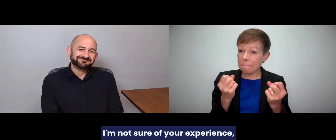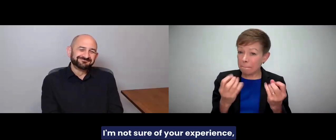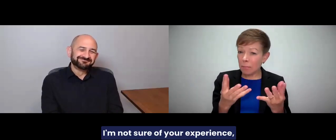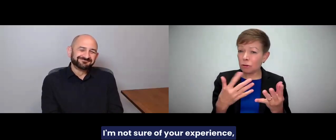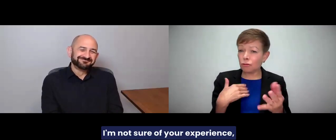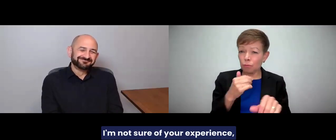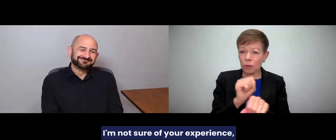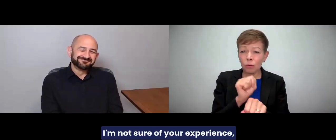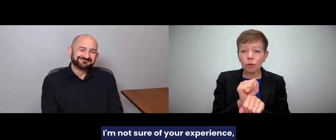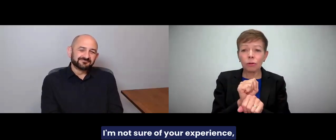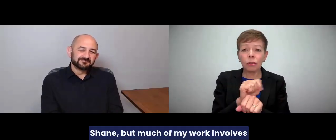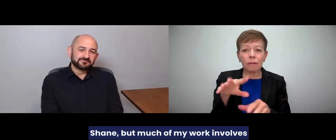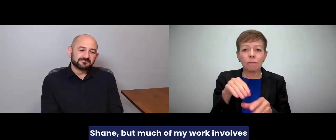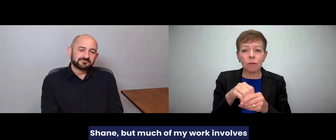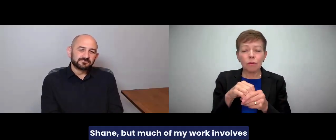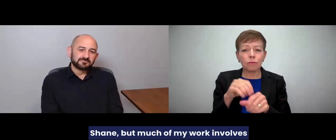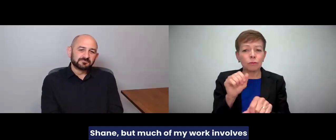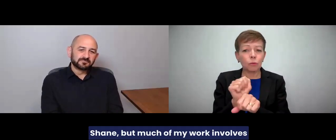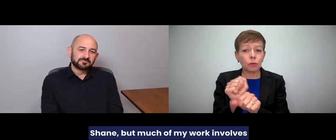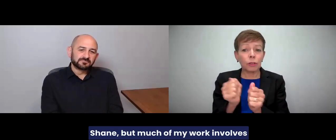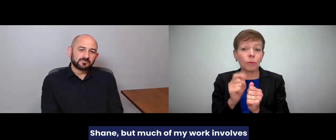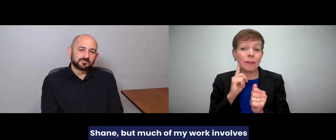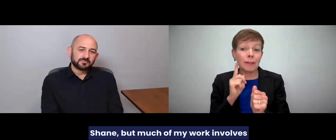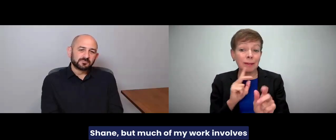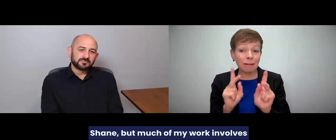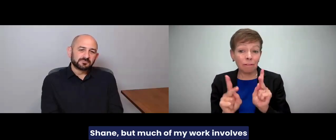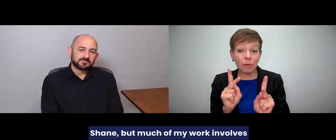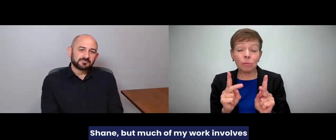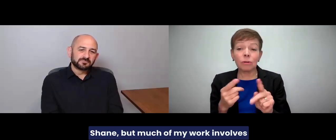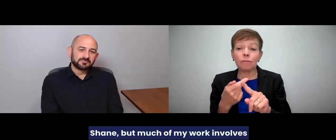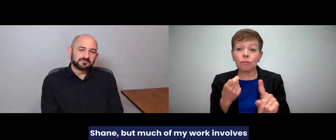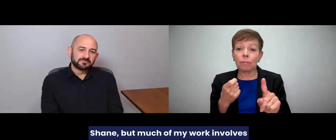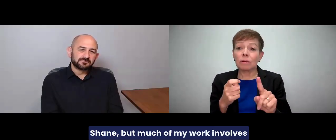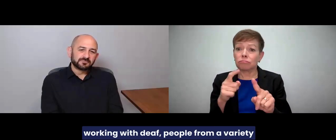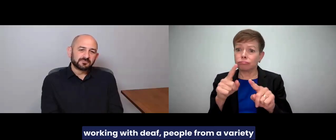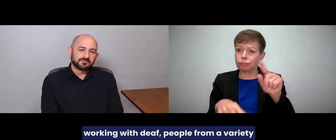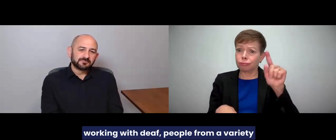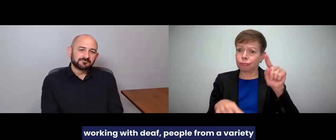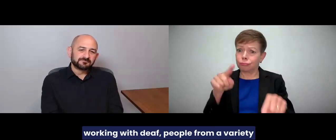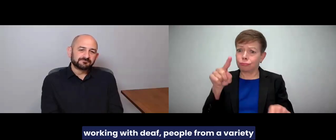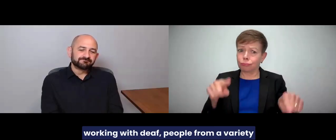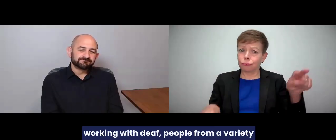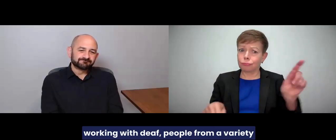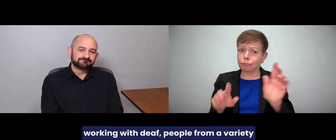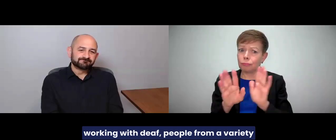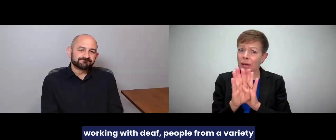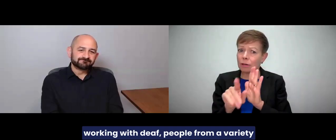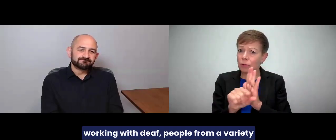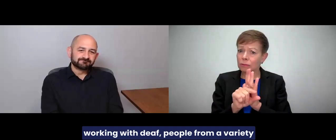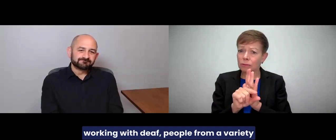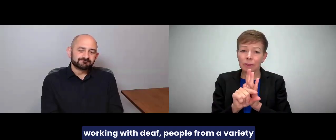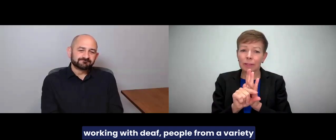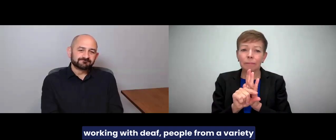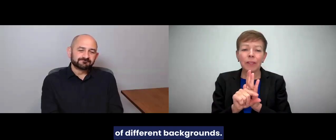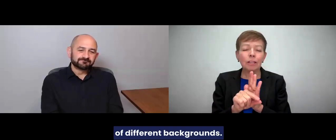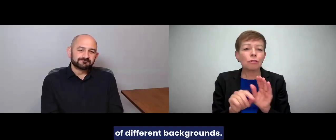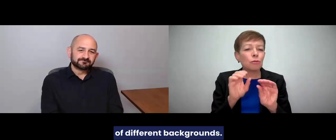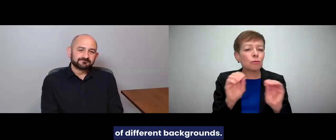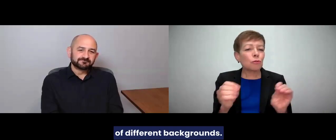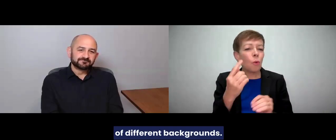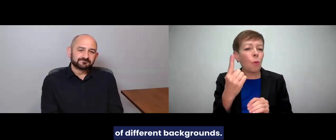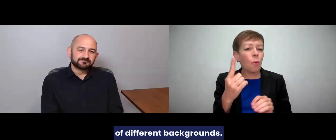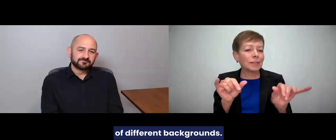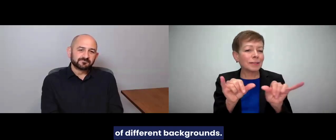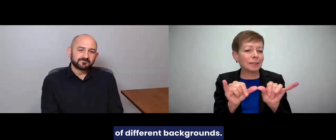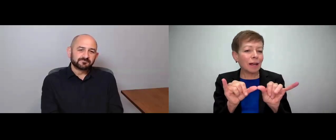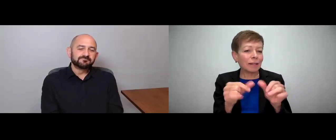I'm not sure of your experience, Shane, but much of my work involves working with deaf people from a variety of